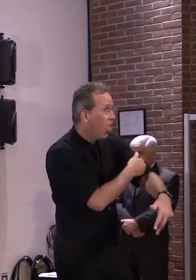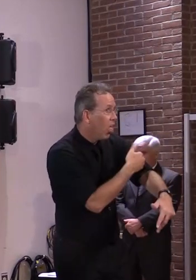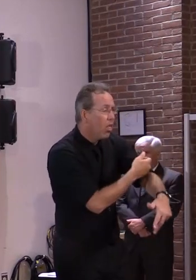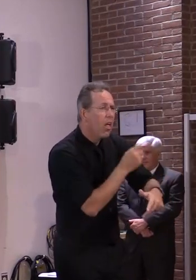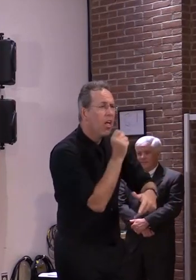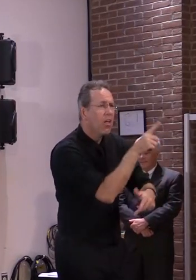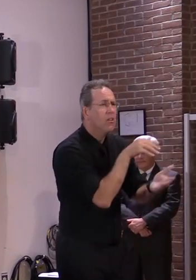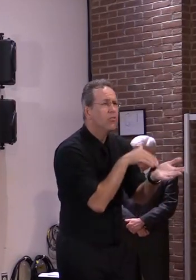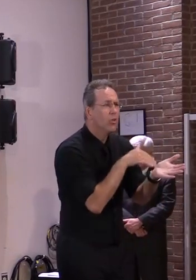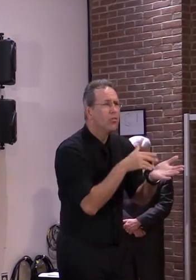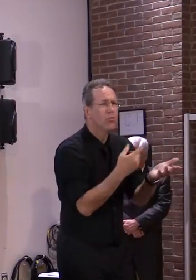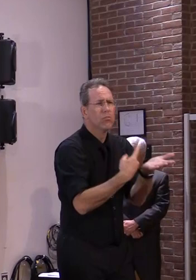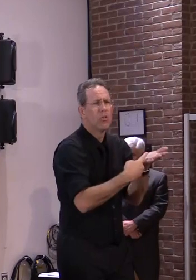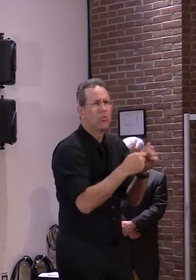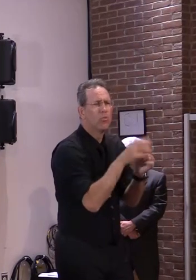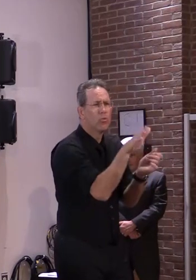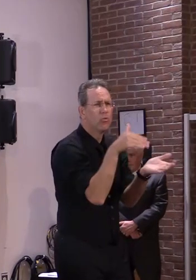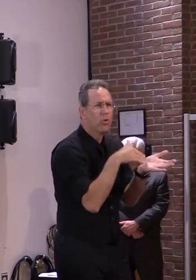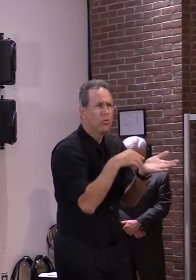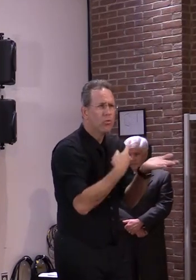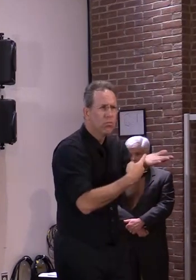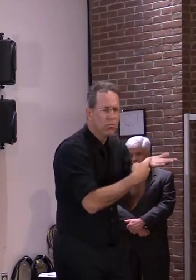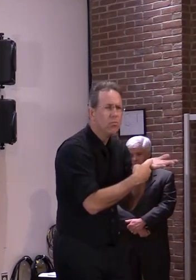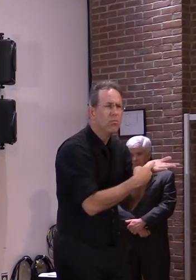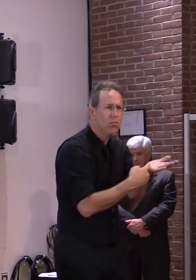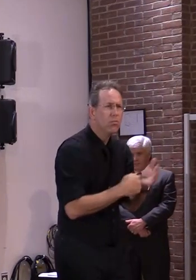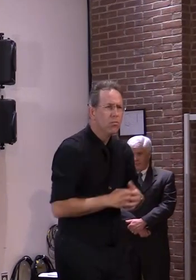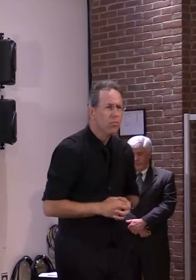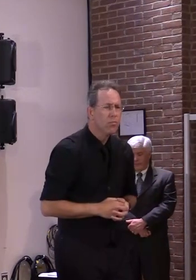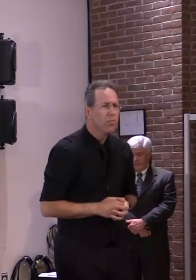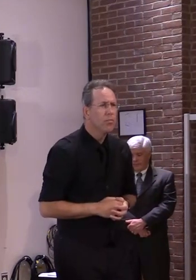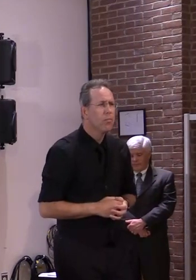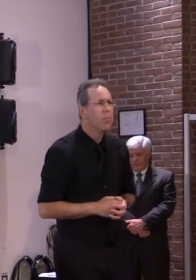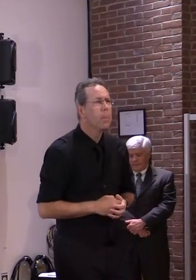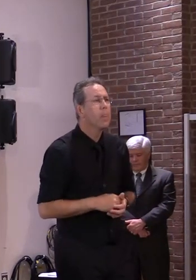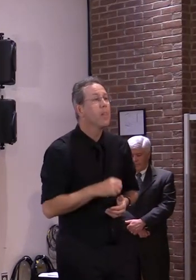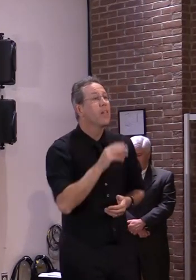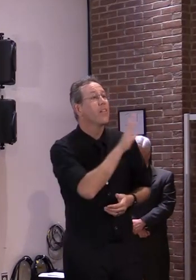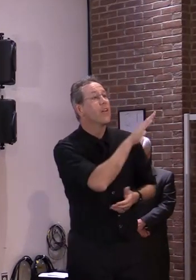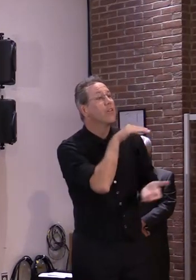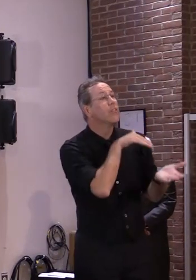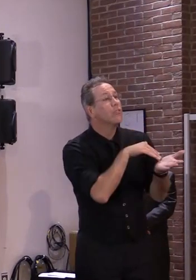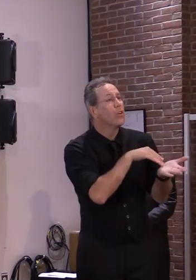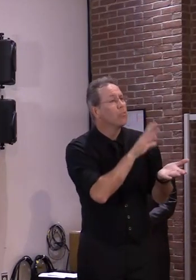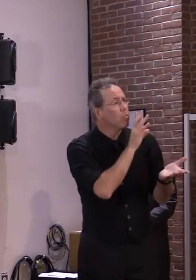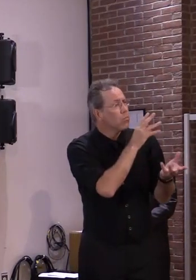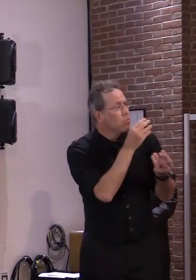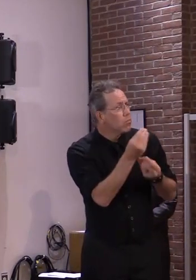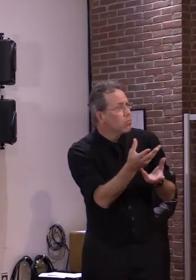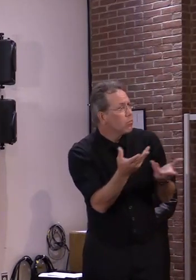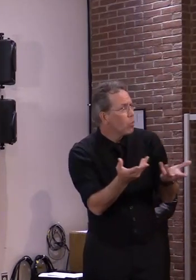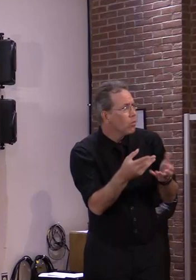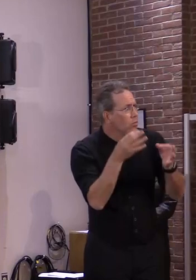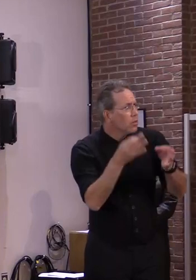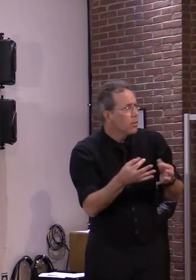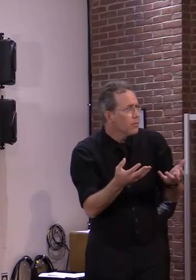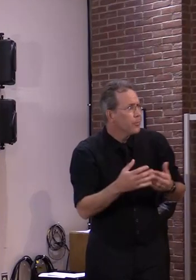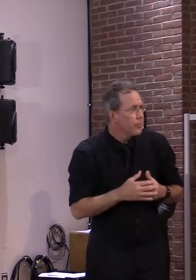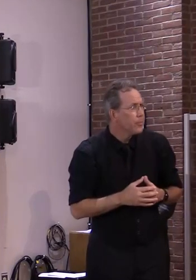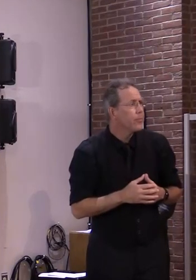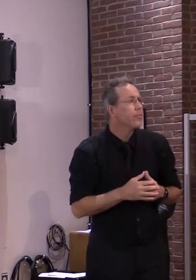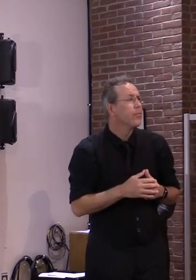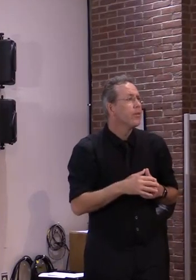piece of advice and decision on that. That provider might also be in the position, because we've enrolled so